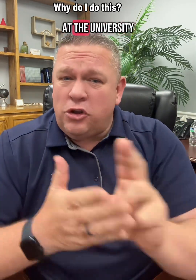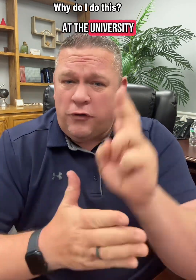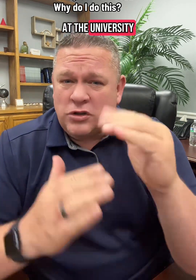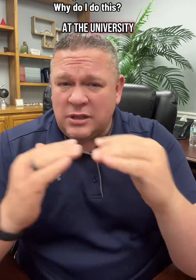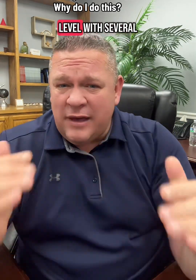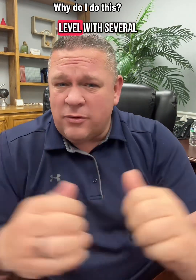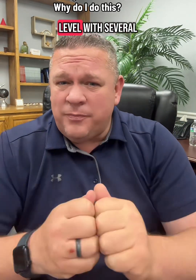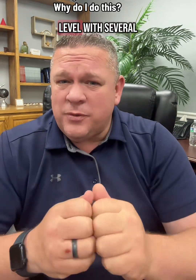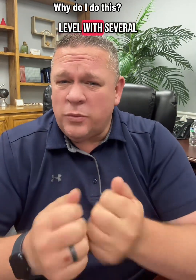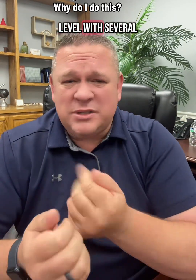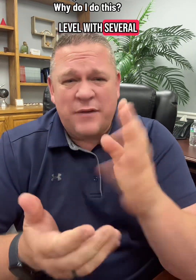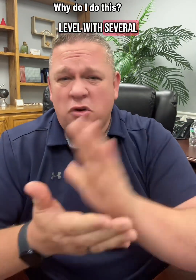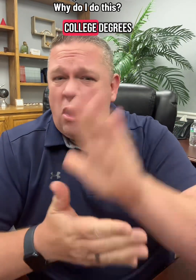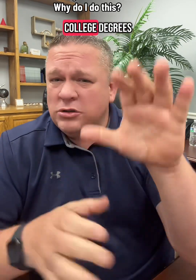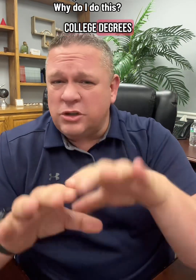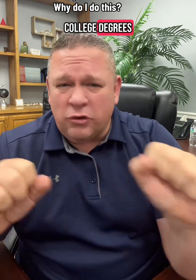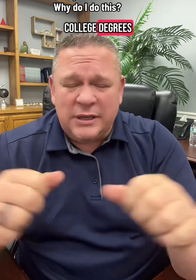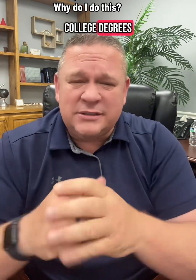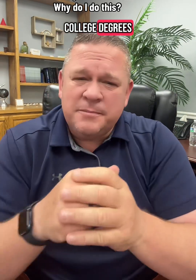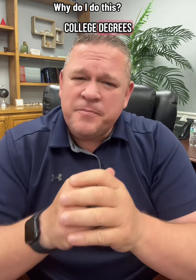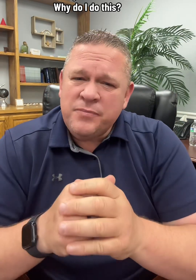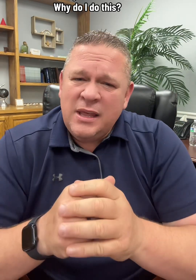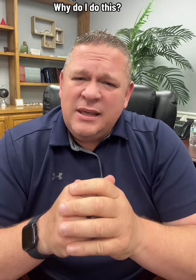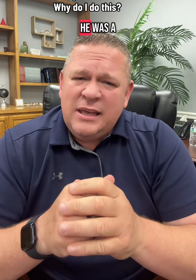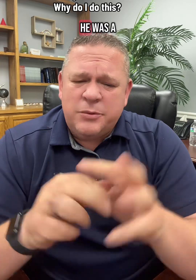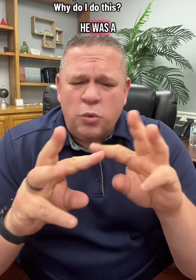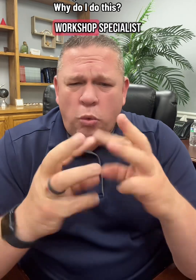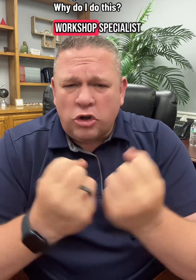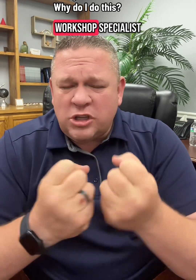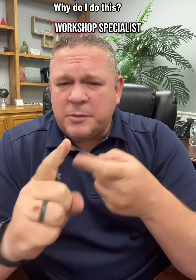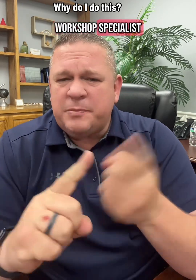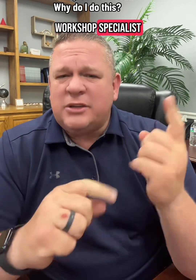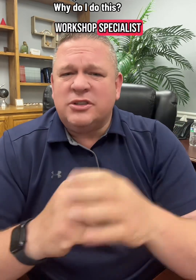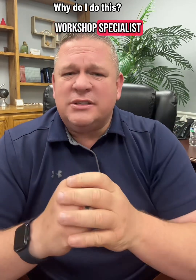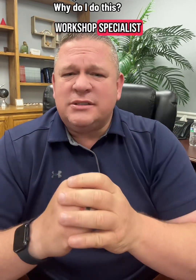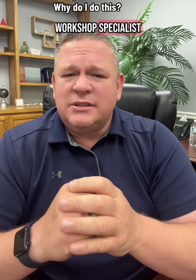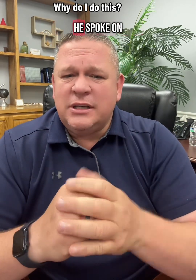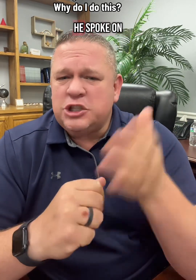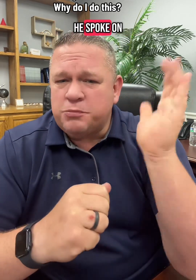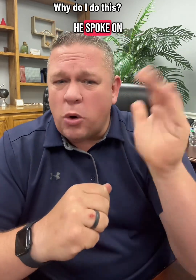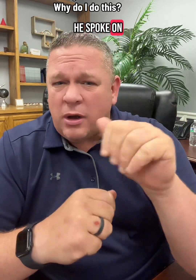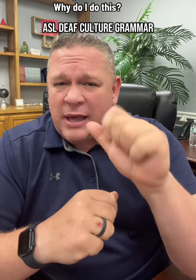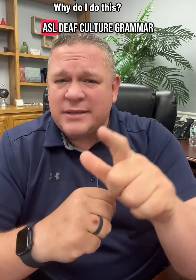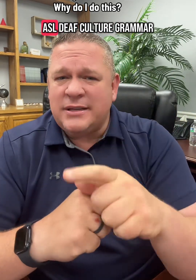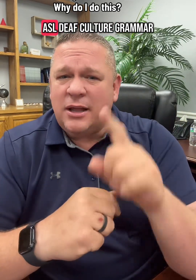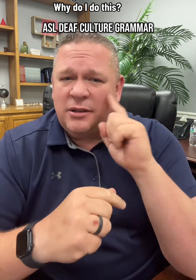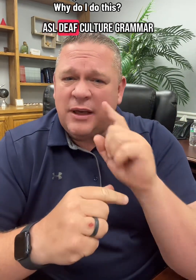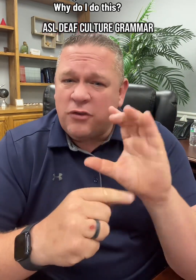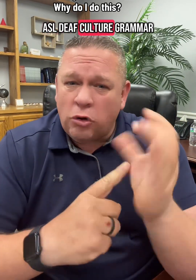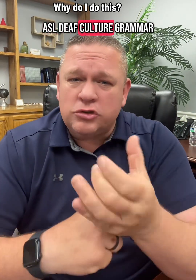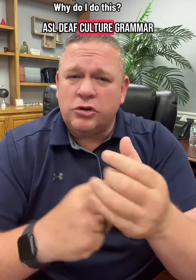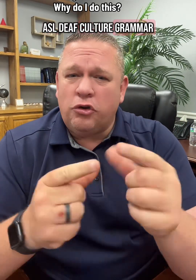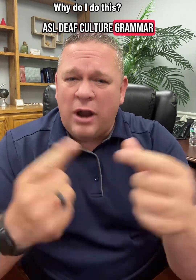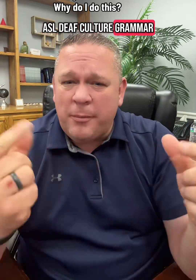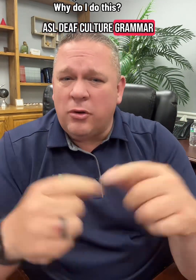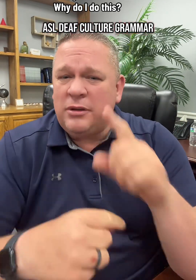university level with several college degrees. He was a workshop specialist. He spoke on ASL, deaf culture, grammar, deaf